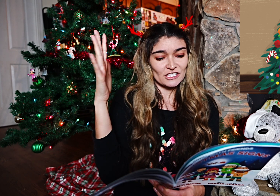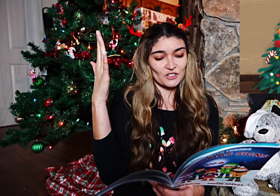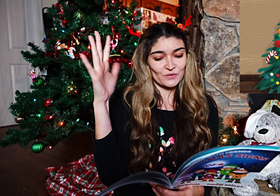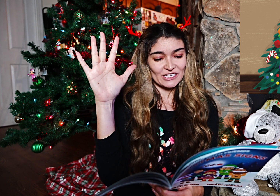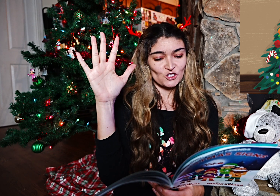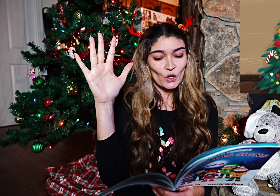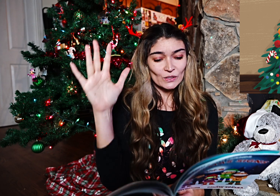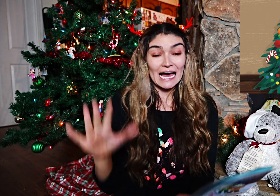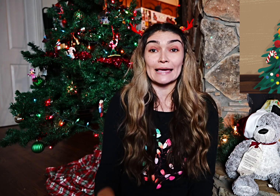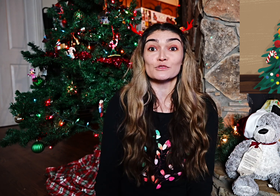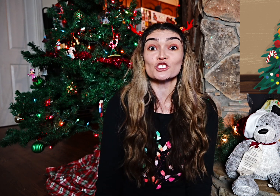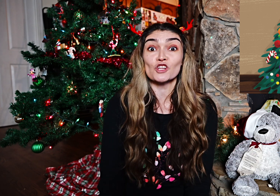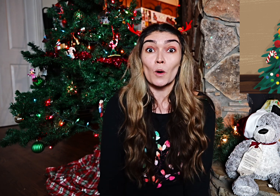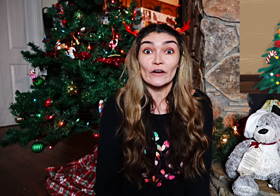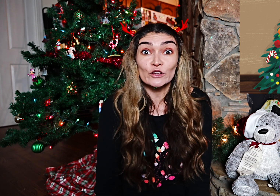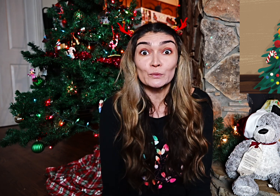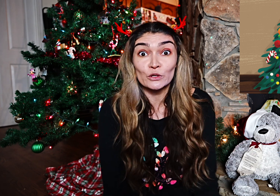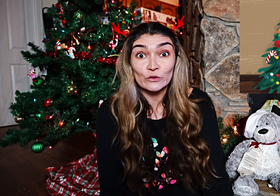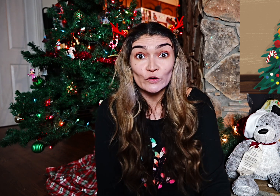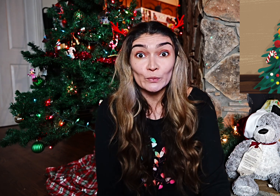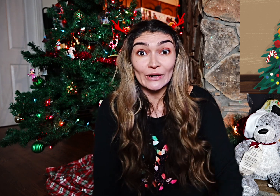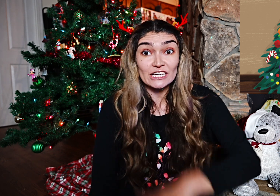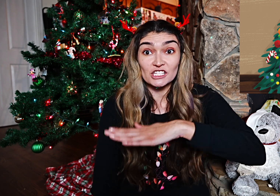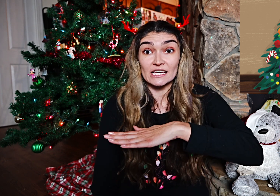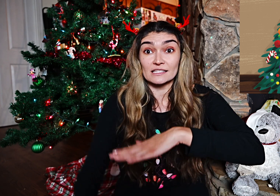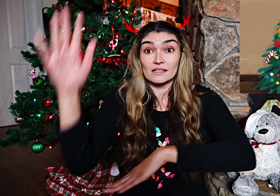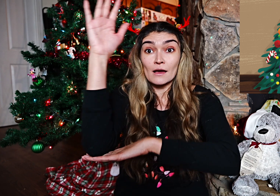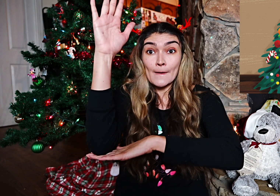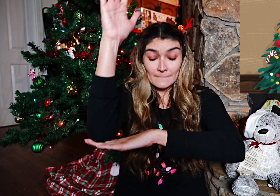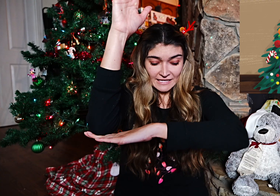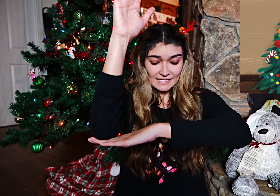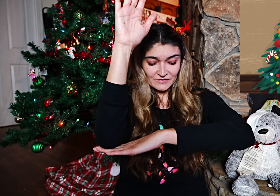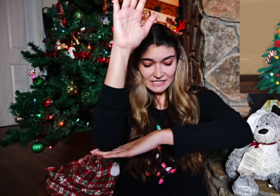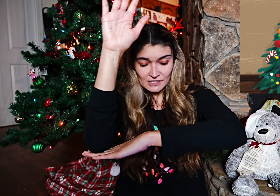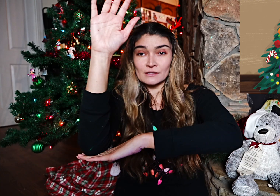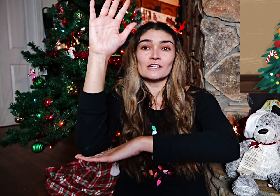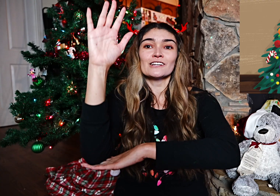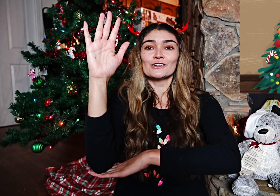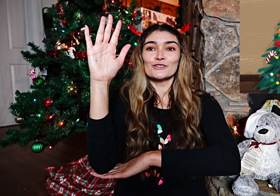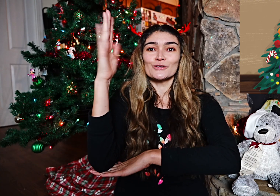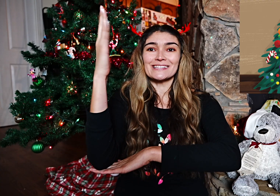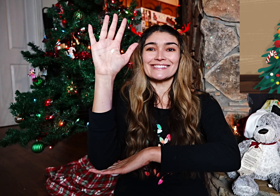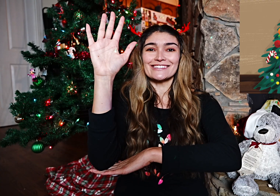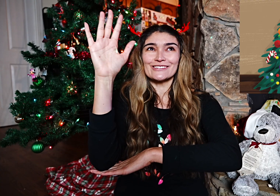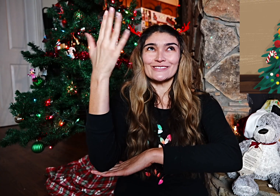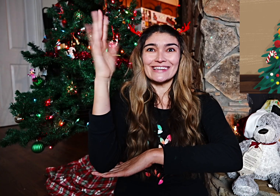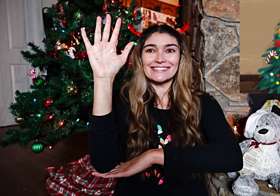your wrist 2 times to show off your beautiful branches. Like this, friends. Twist, twist.